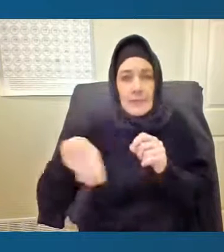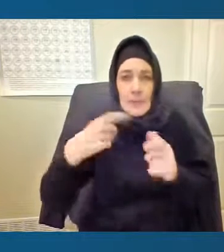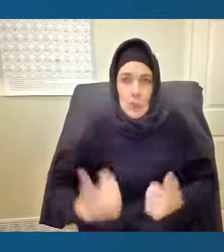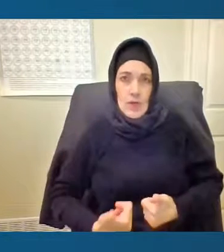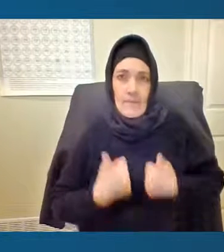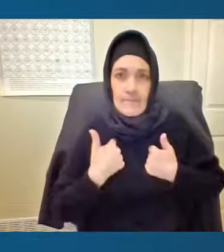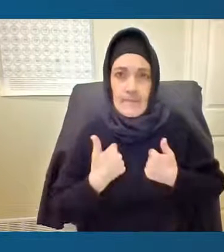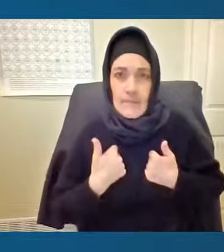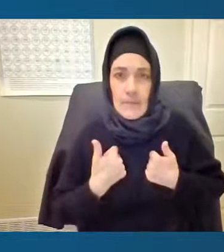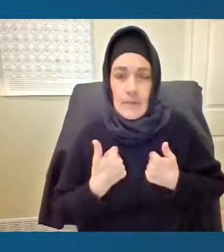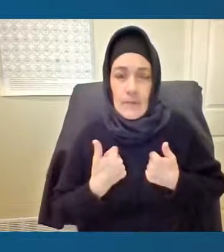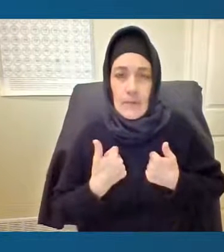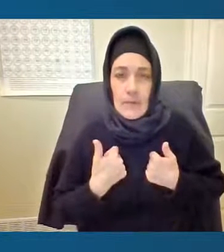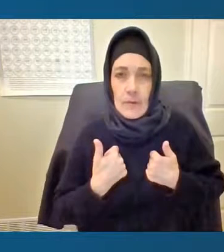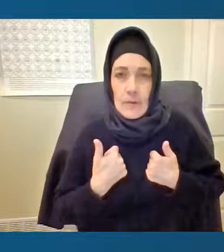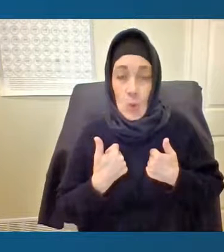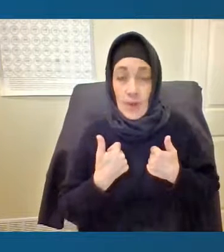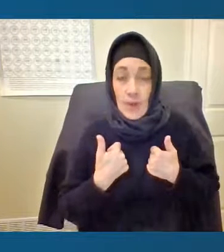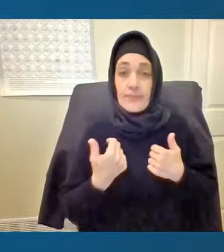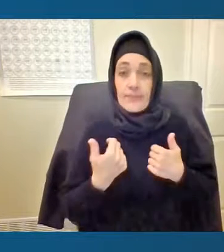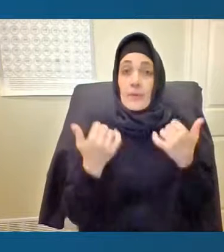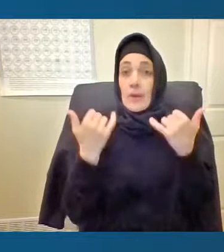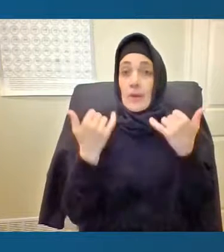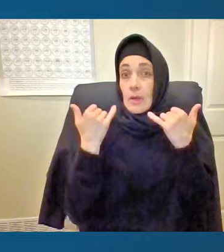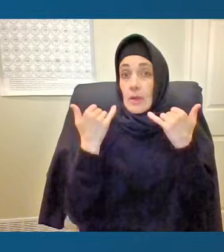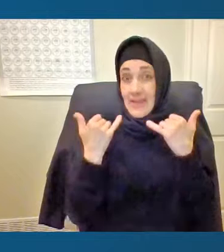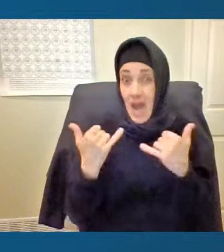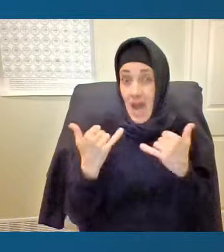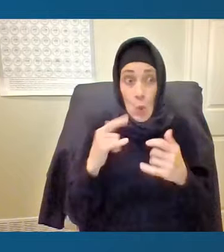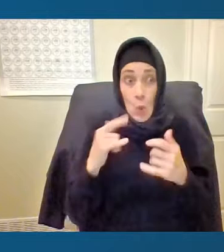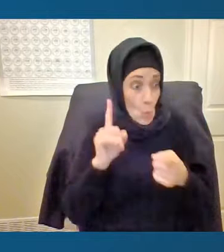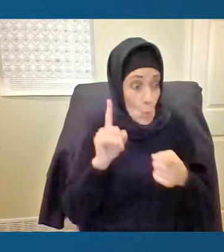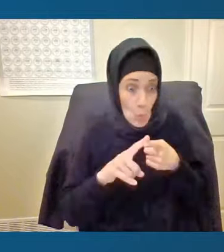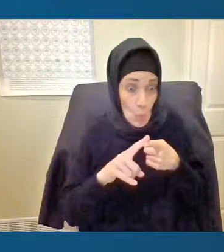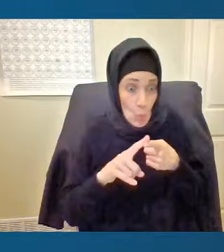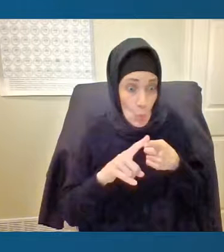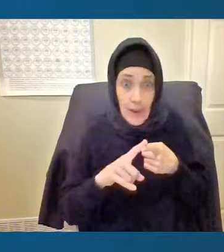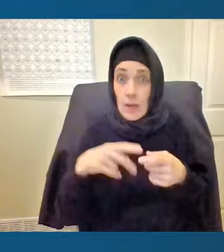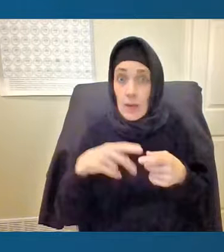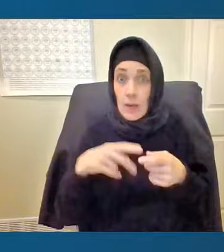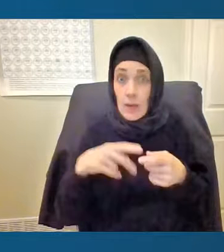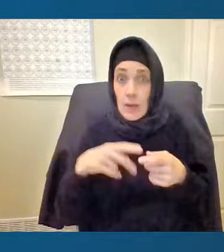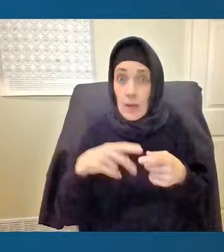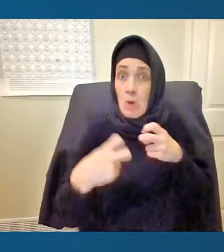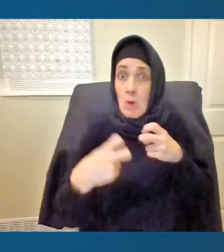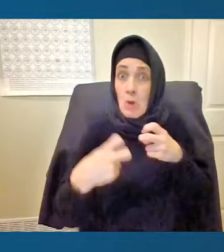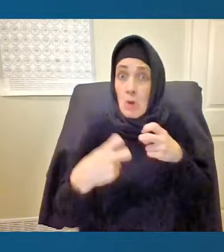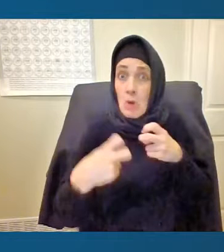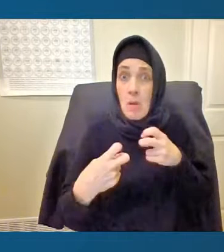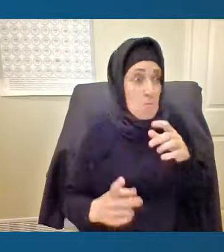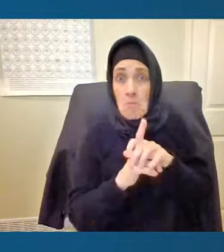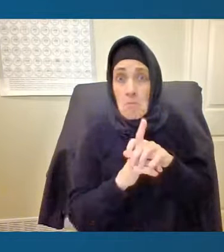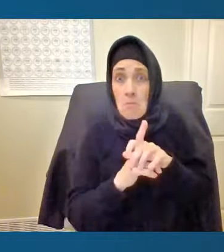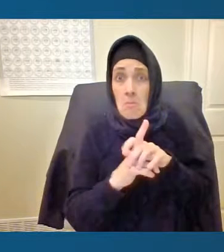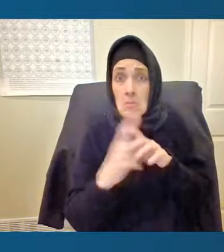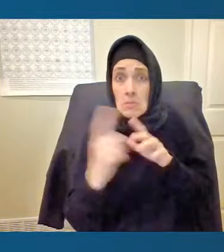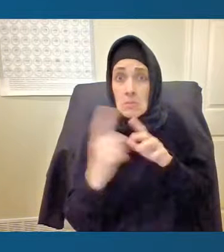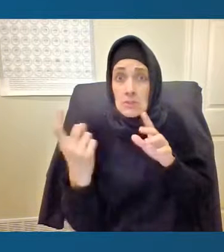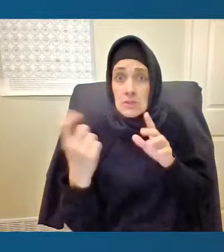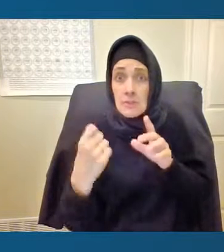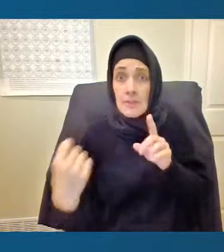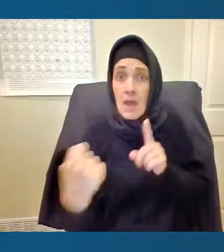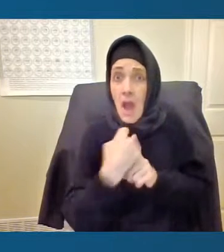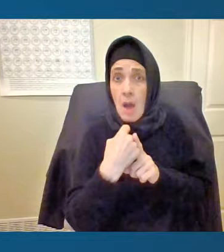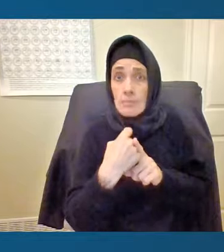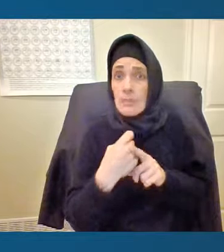at life. And now, as problems come, something happens, you're like, hasbi Allah. It's just the first thing that came to your